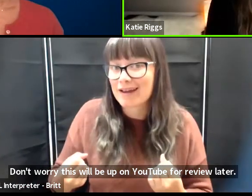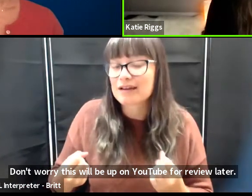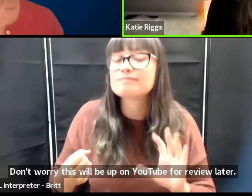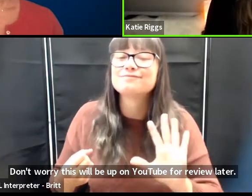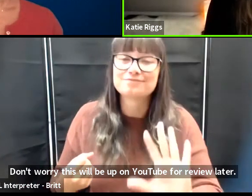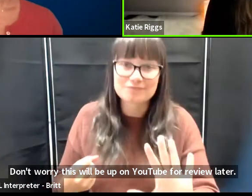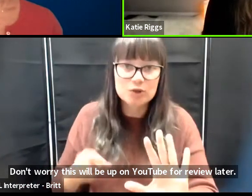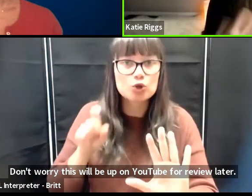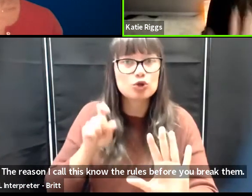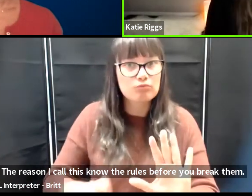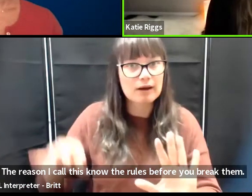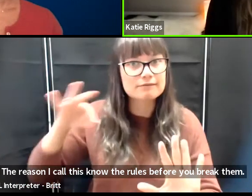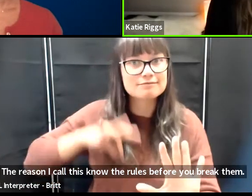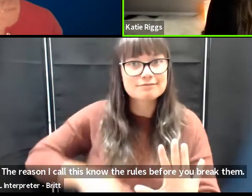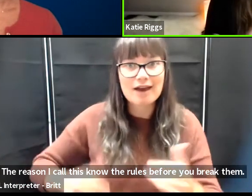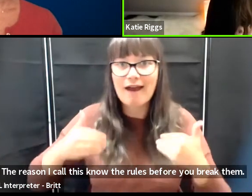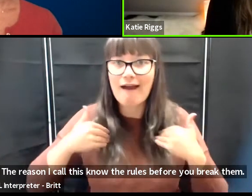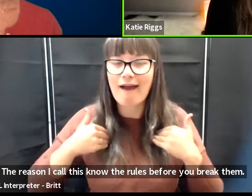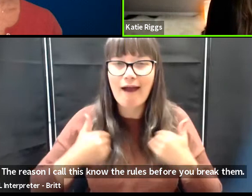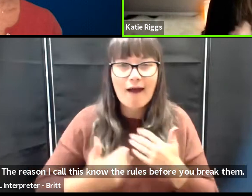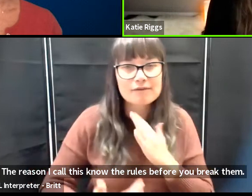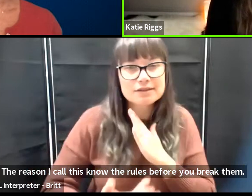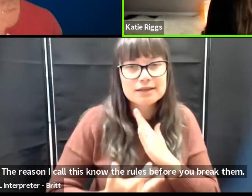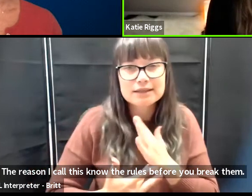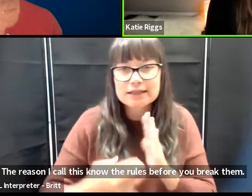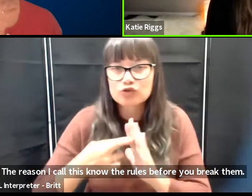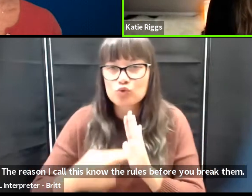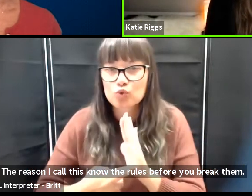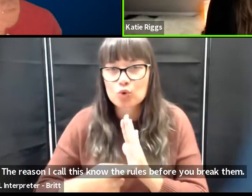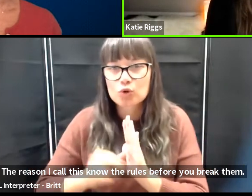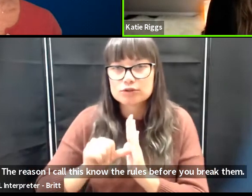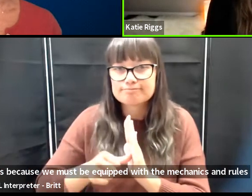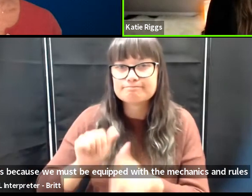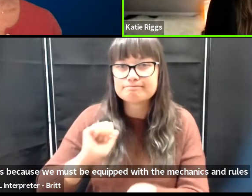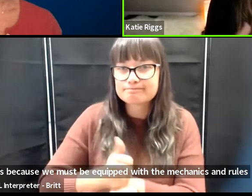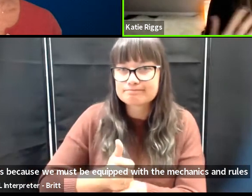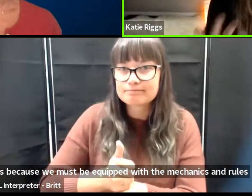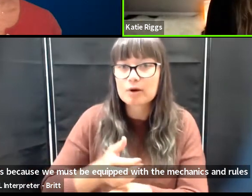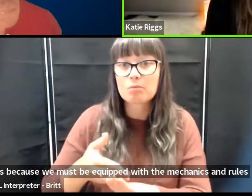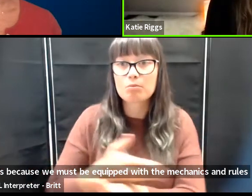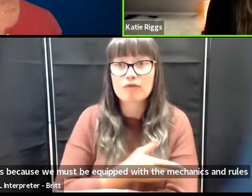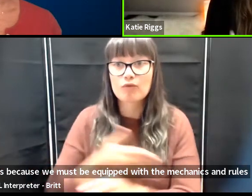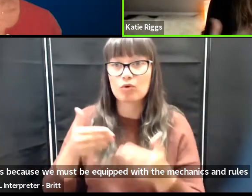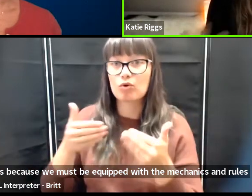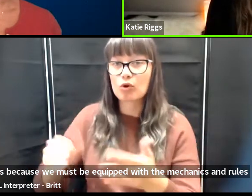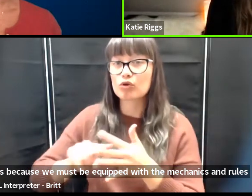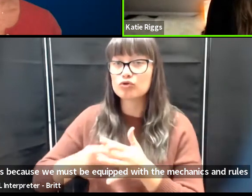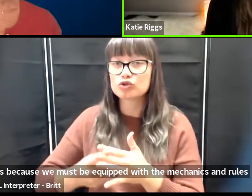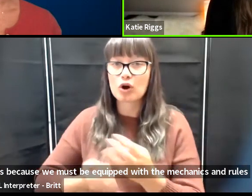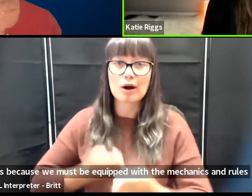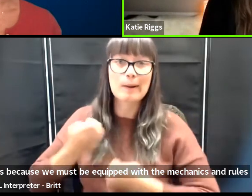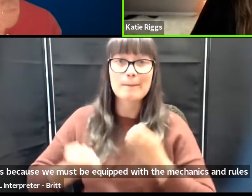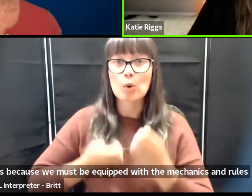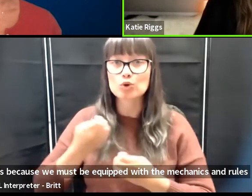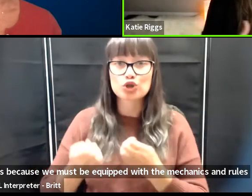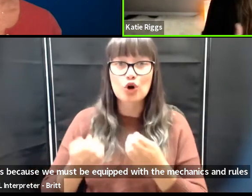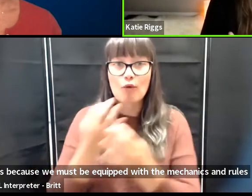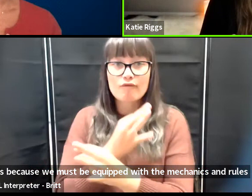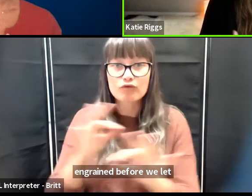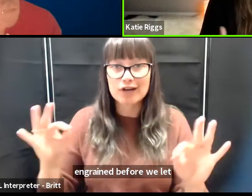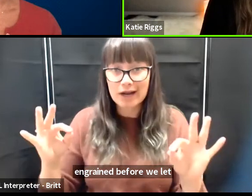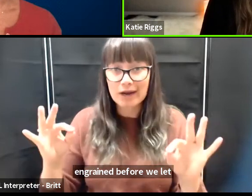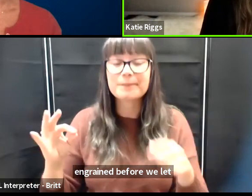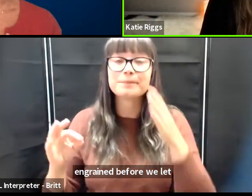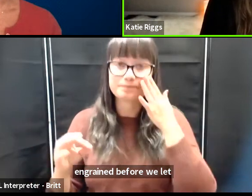be equipped with the mechanics and rules ingrained before we let go into the emotional freedom realm so that when we